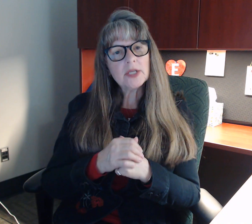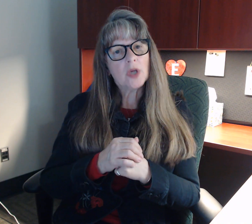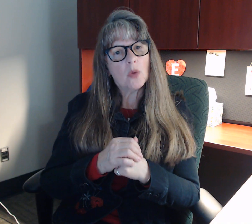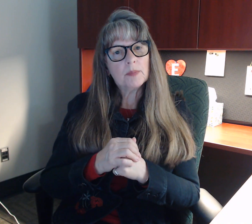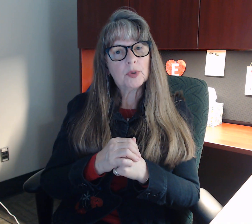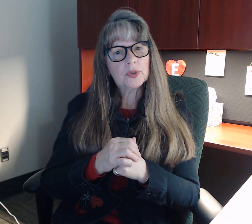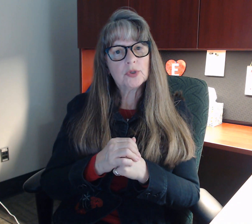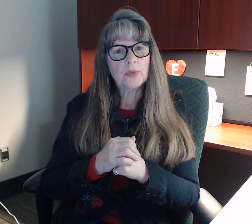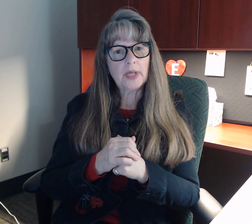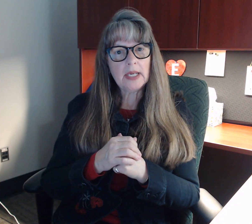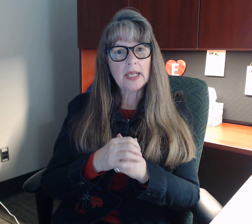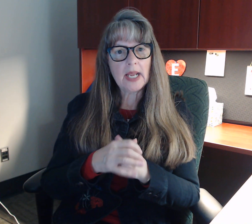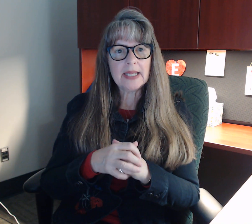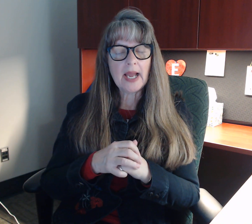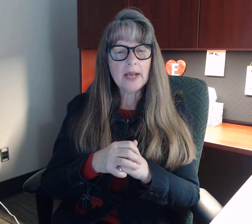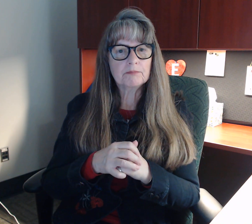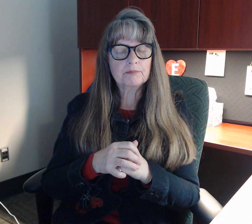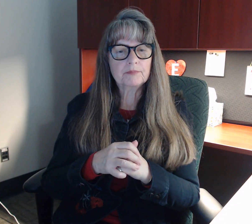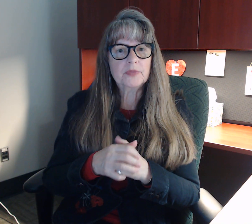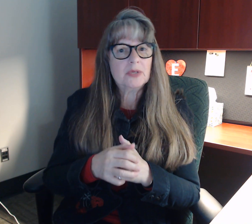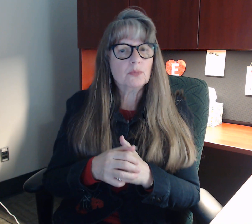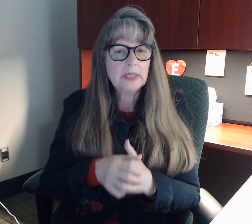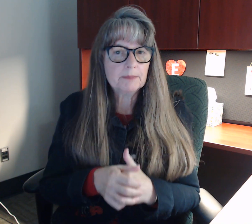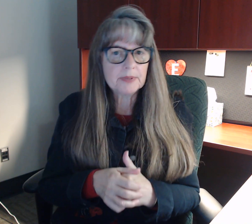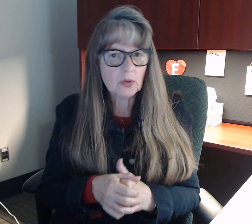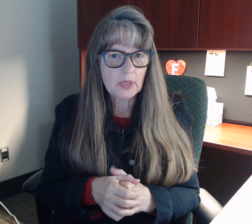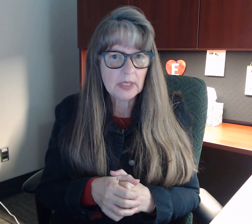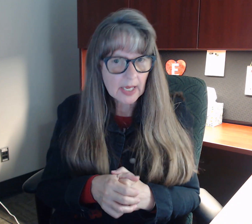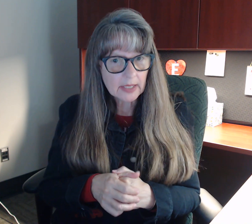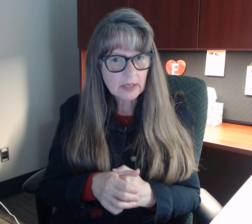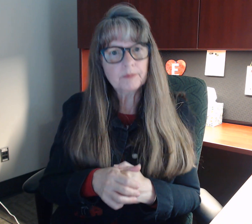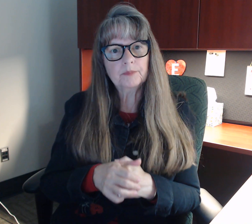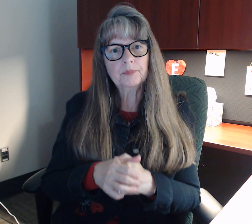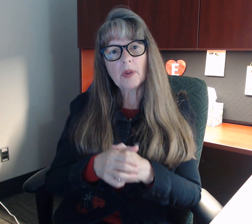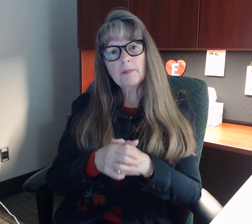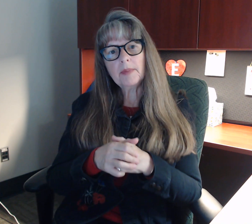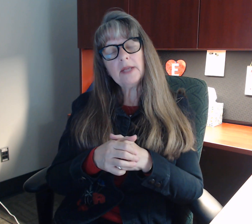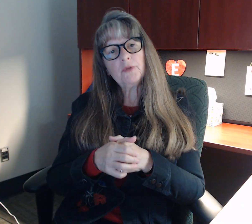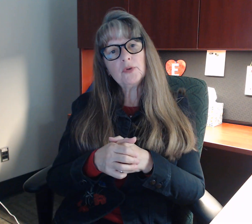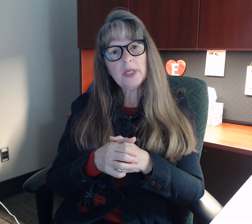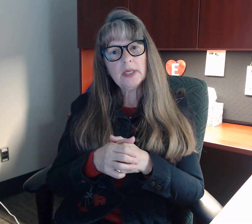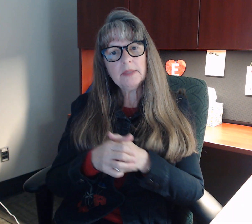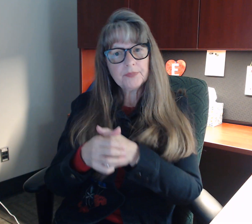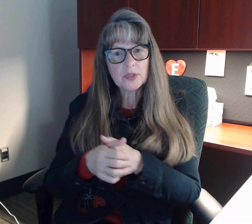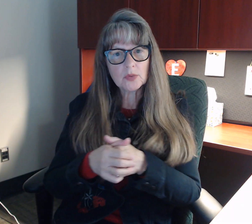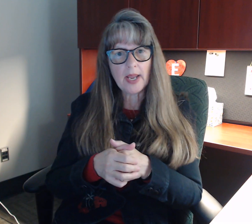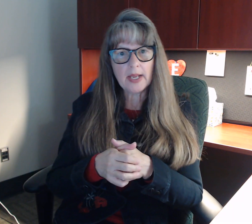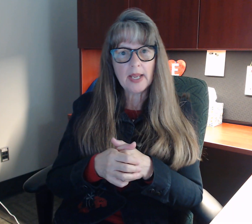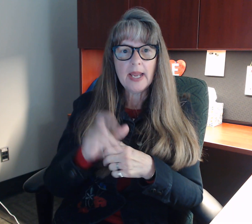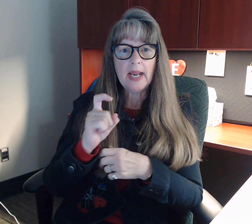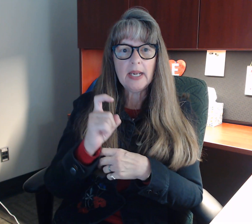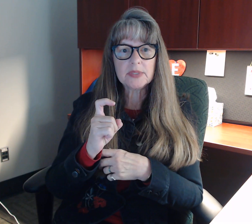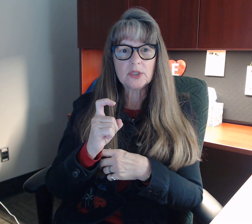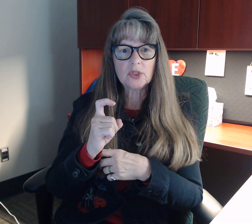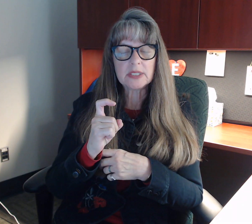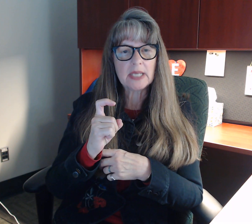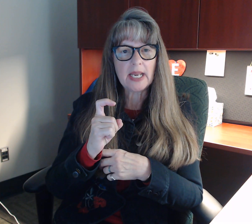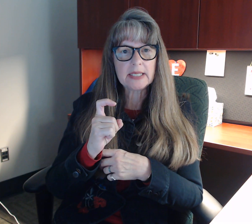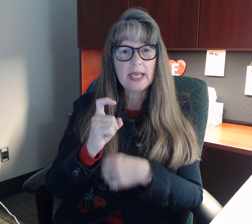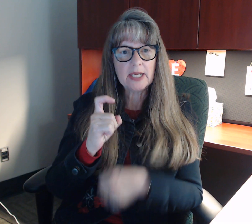one person do a candy cane that I didn't really particularly like, but if you see it, that's okay. And it was just X hand shape